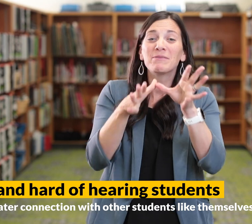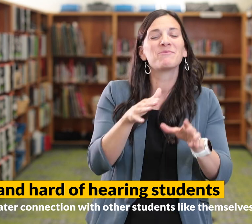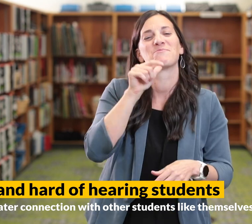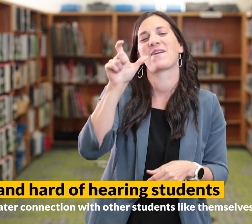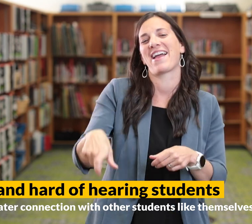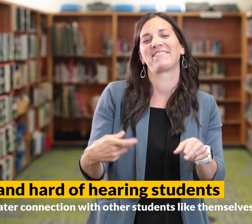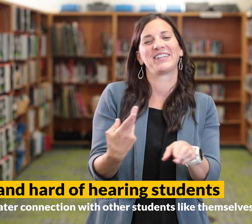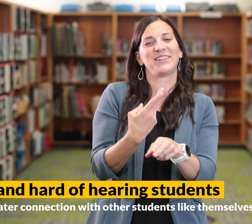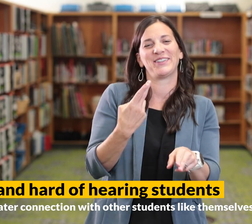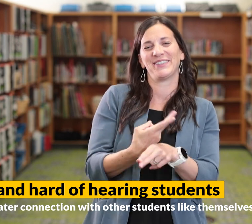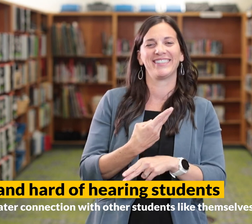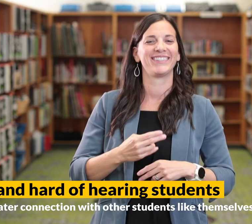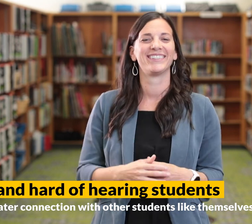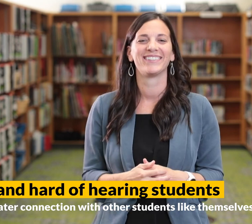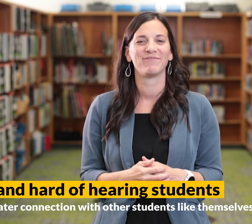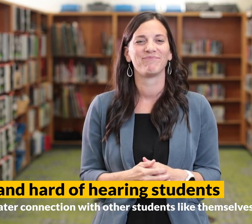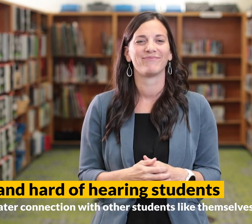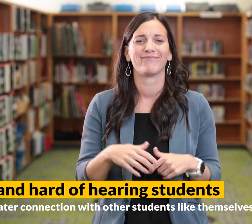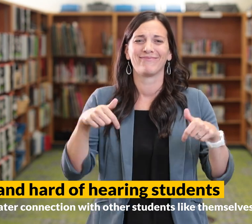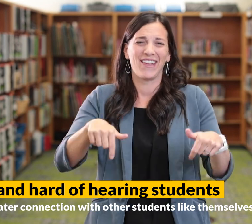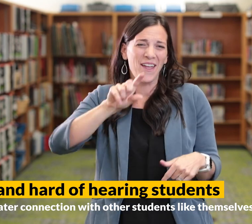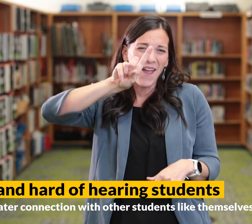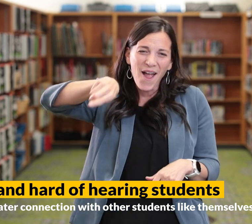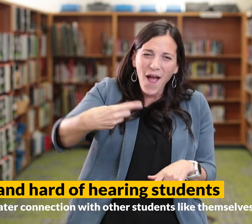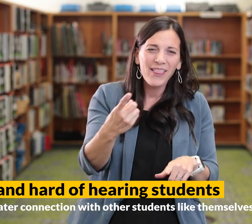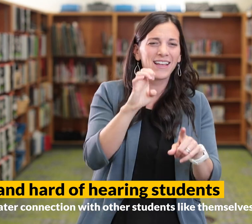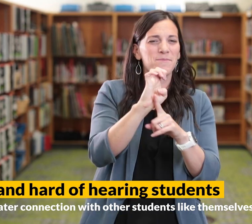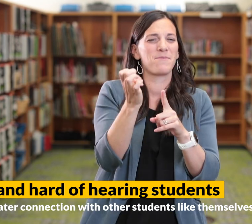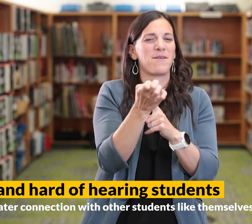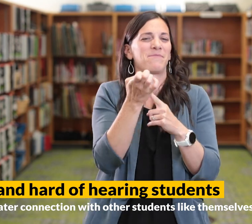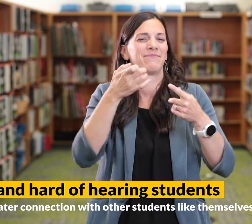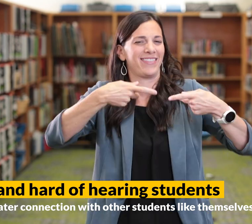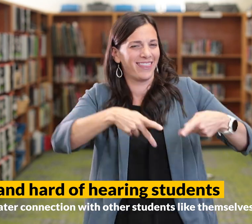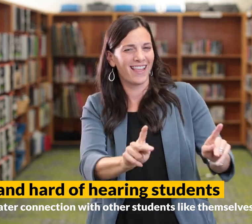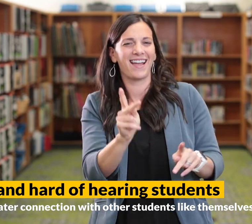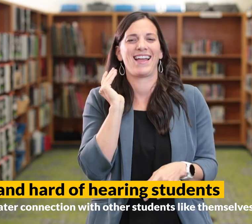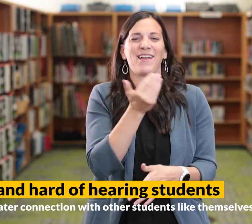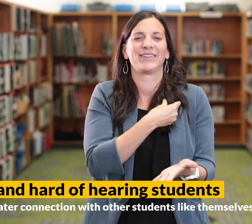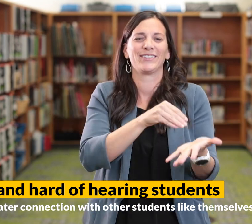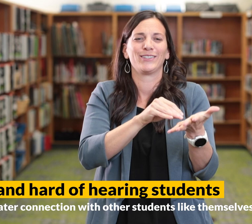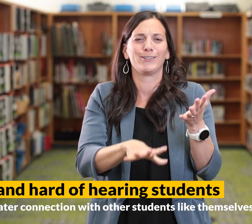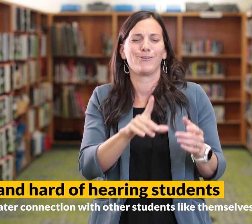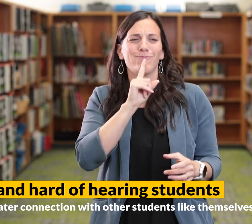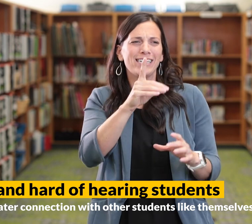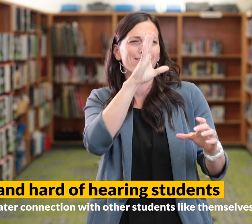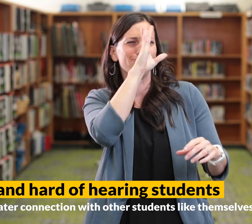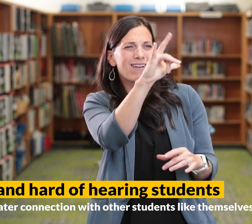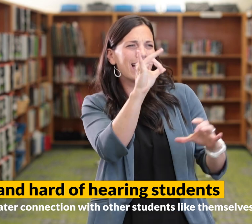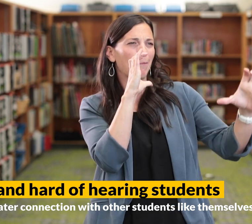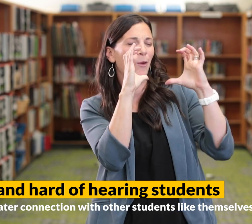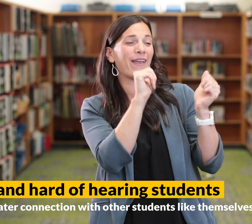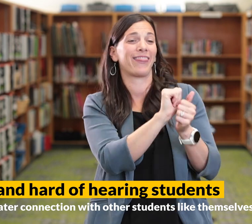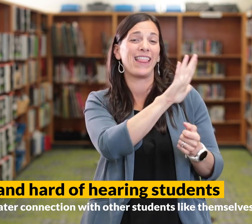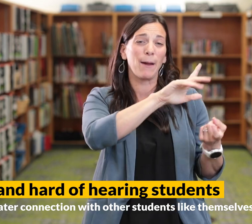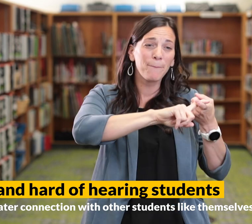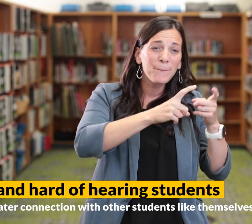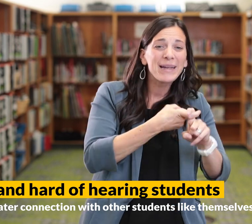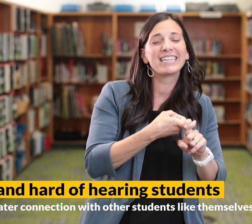themselves without interpreters. This is the only environment that allows them to directly communicate with peers